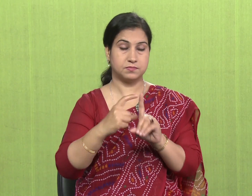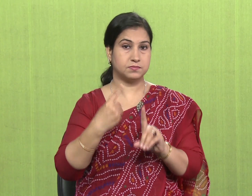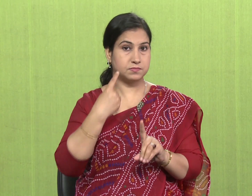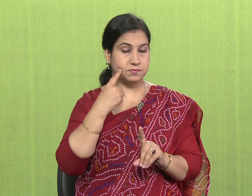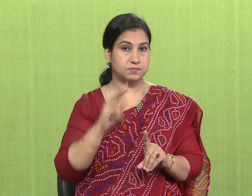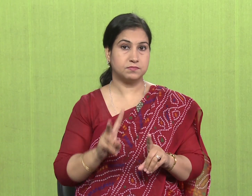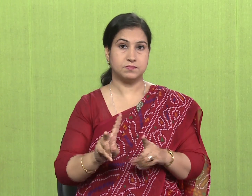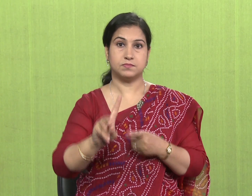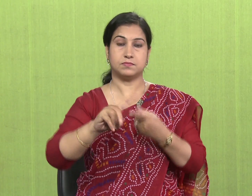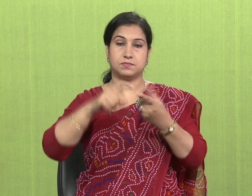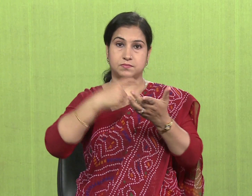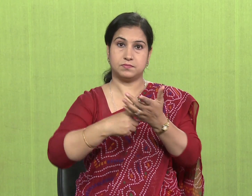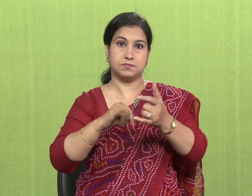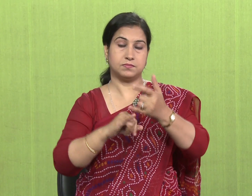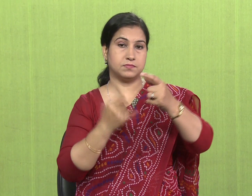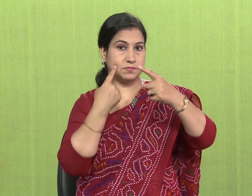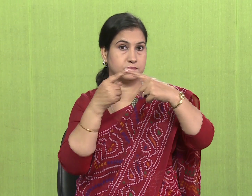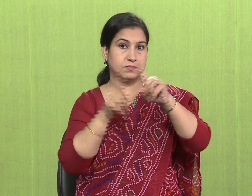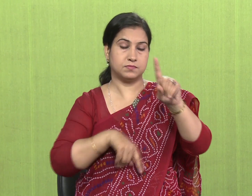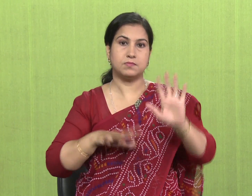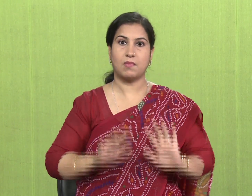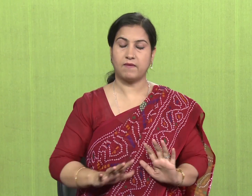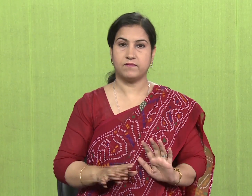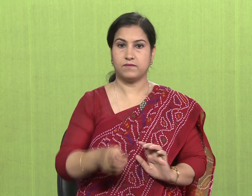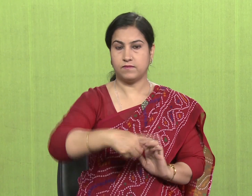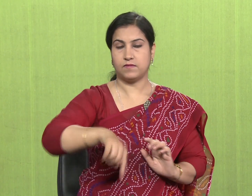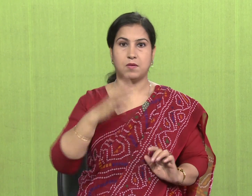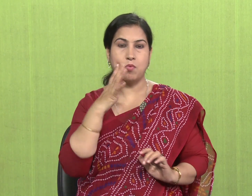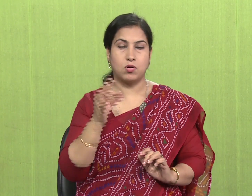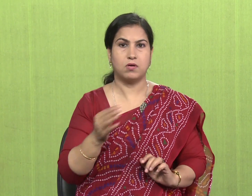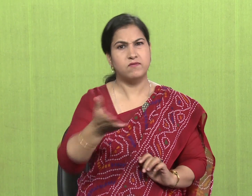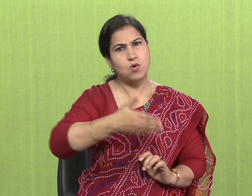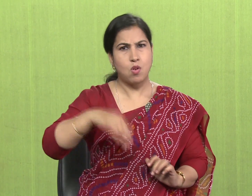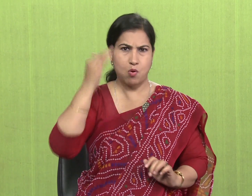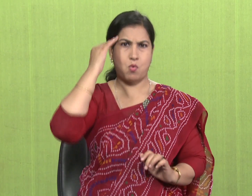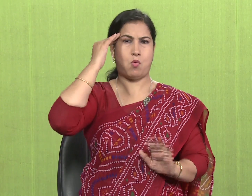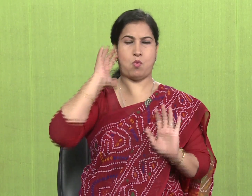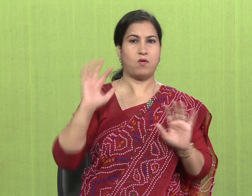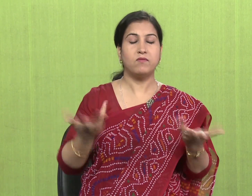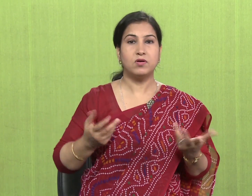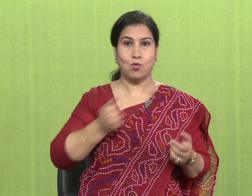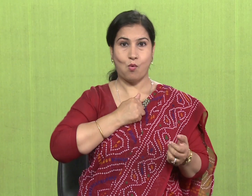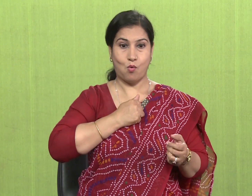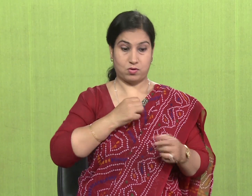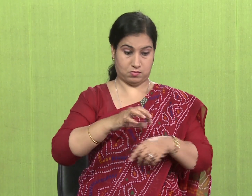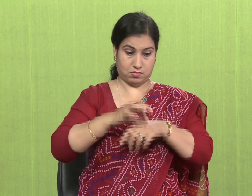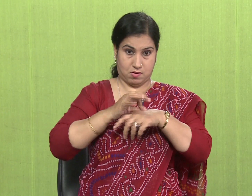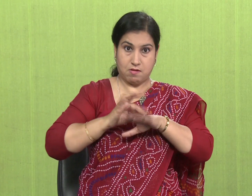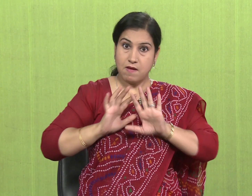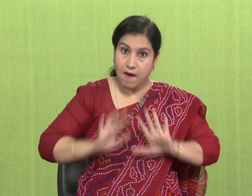We have learned that biodiversity is fundamental to our existence on the earth.